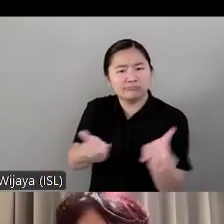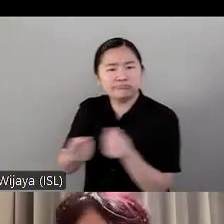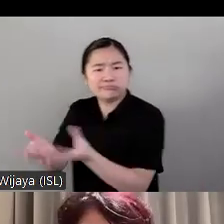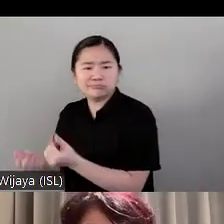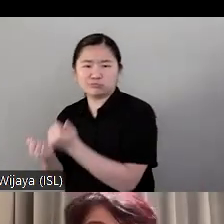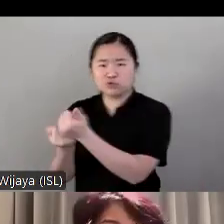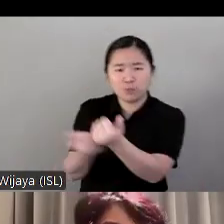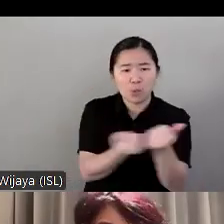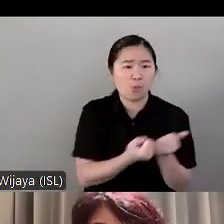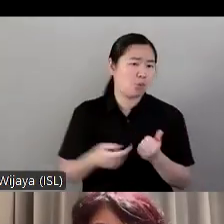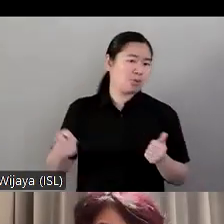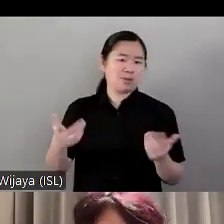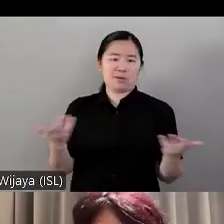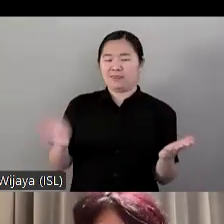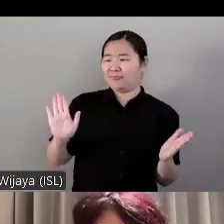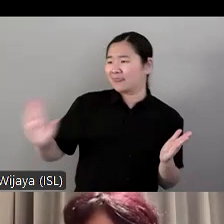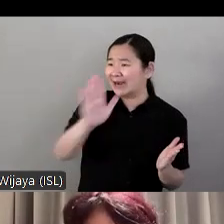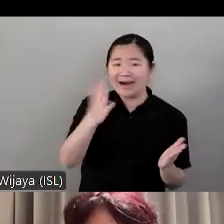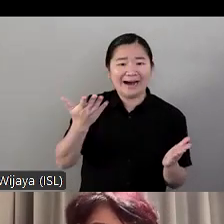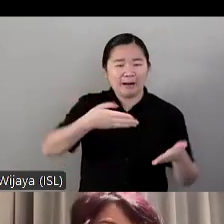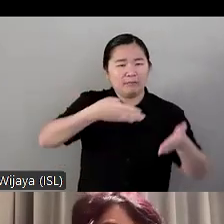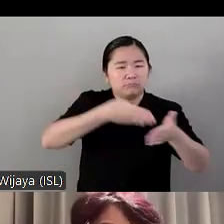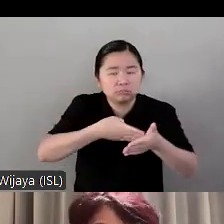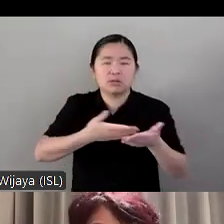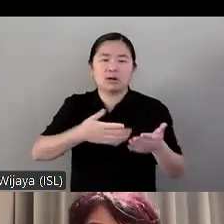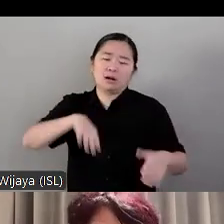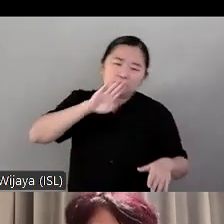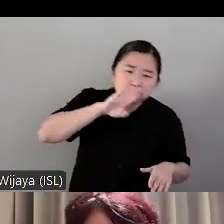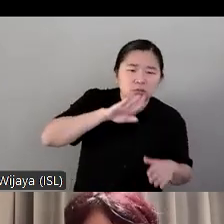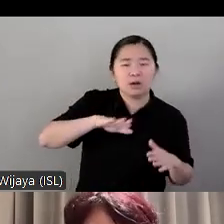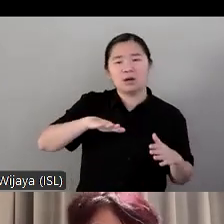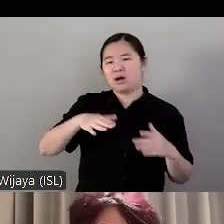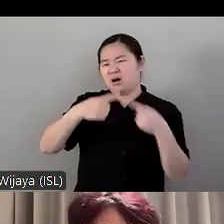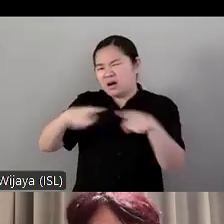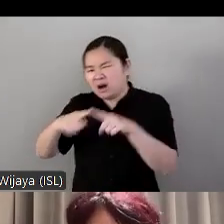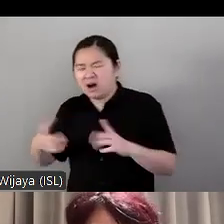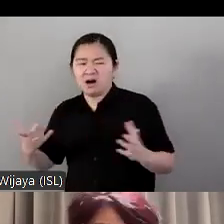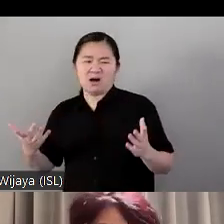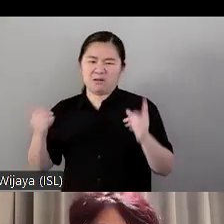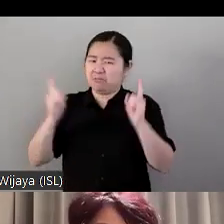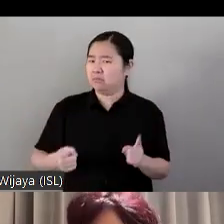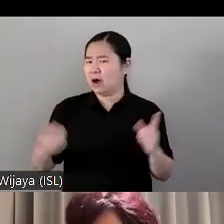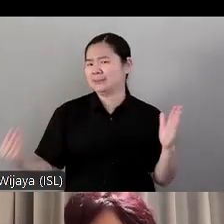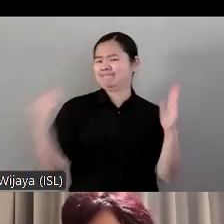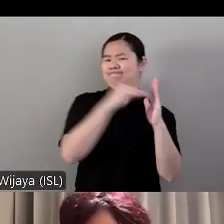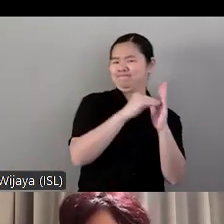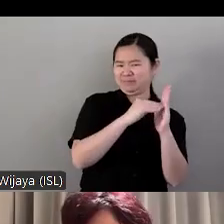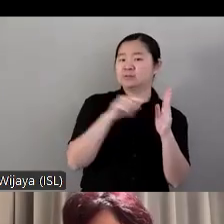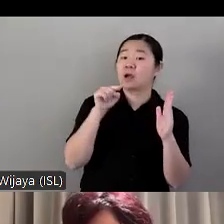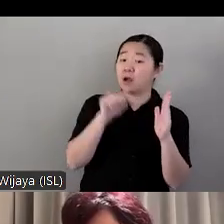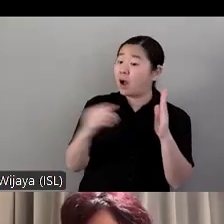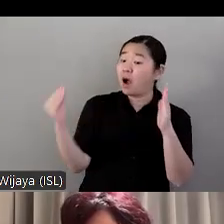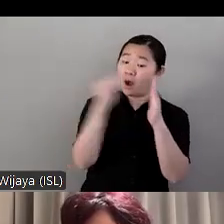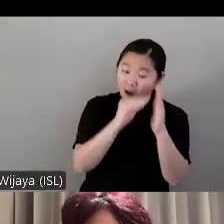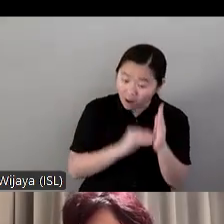the community, within the service providers, within other allies or other partners that you have in the course